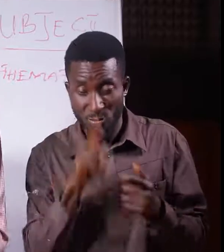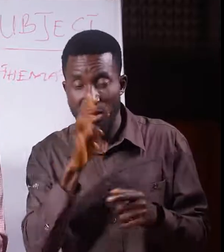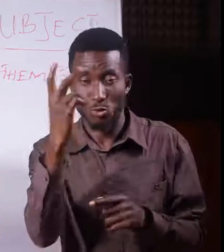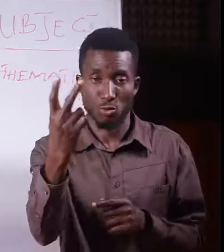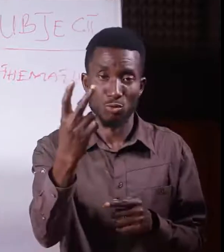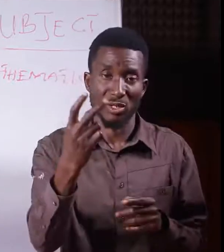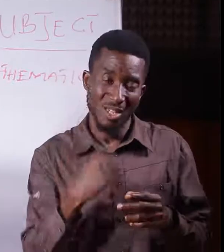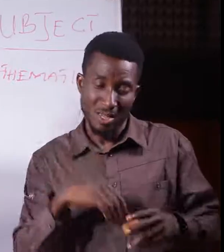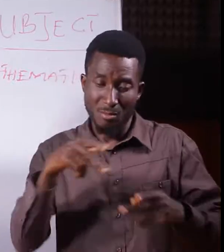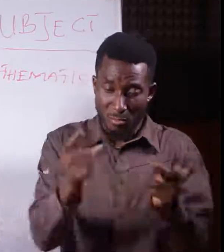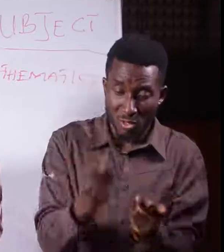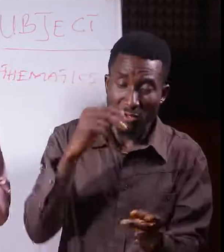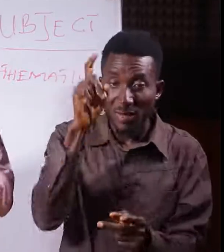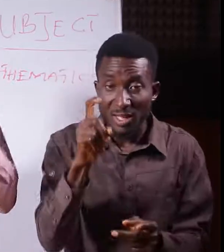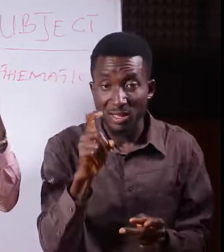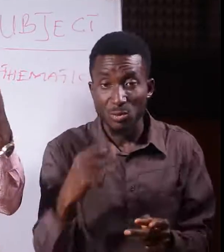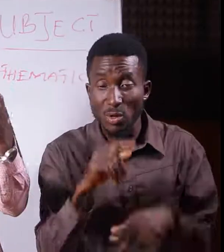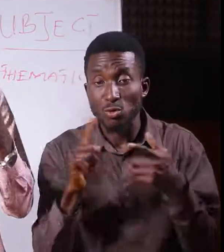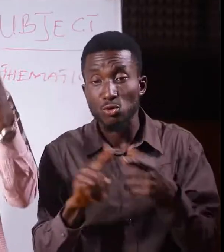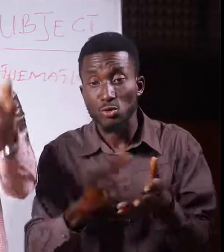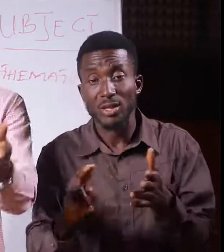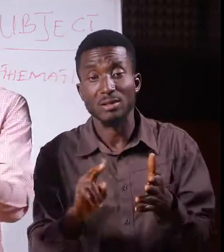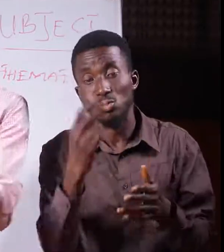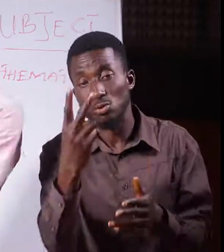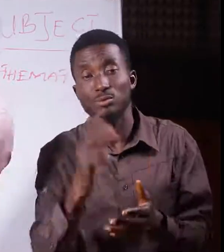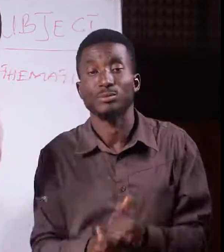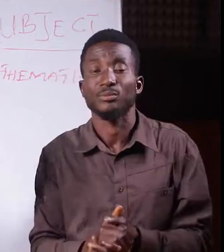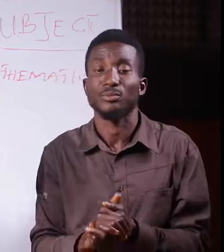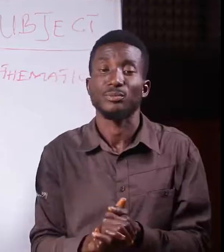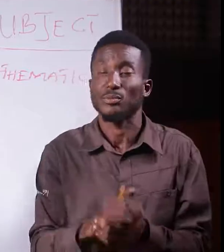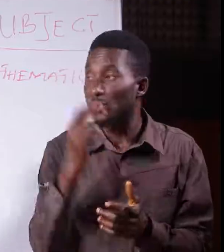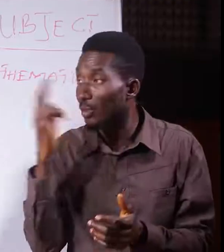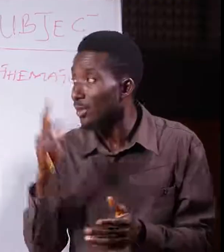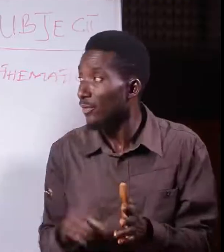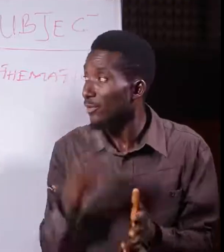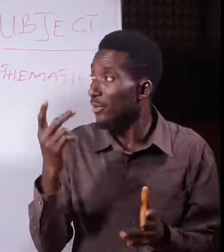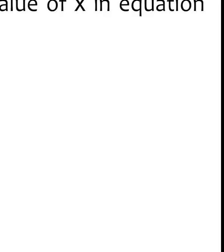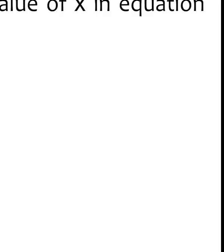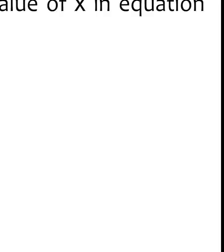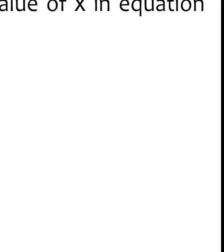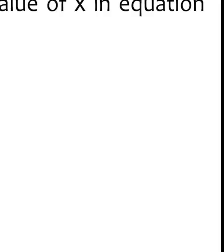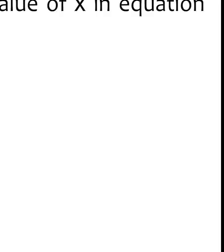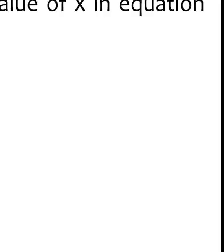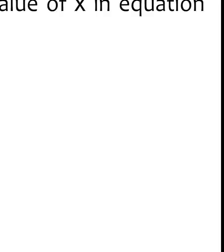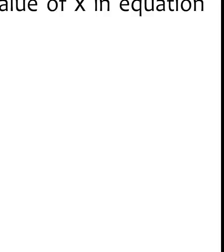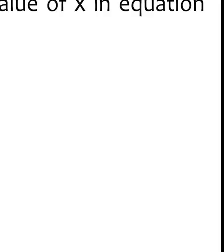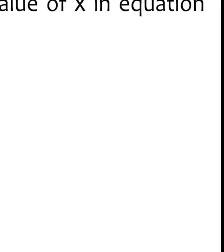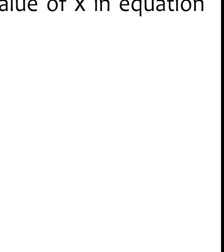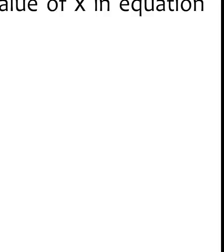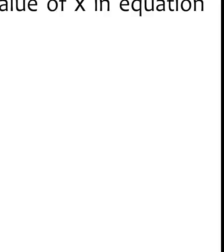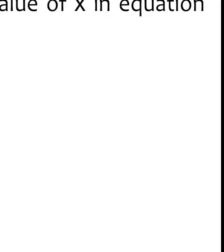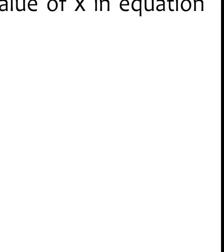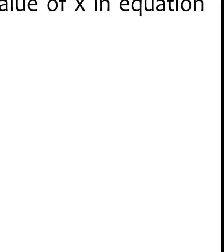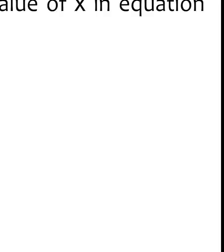So in place of x in this equation, we are going to write what? 2. So look at the first time there, I have 2x. And 2x